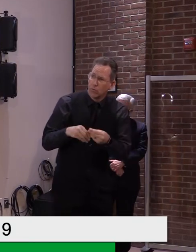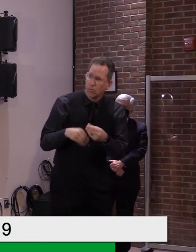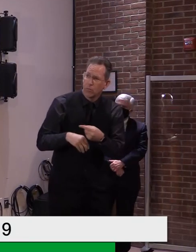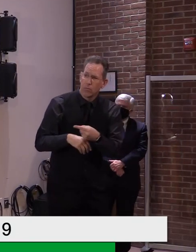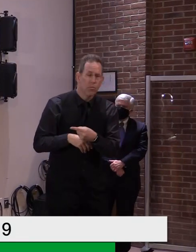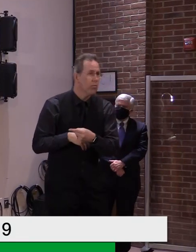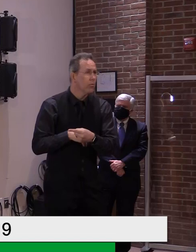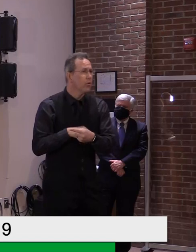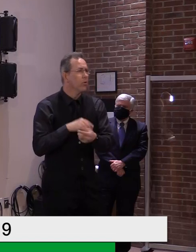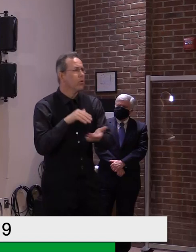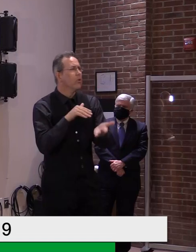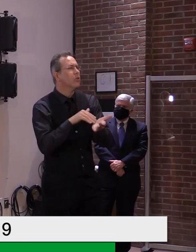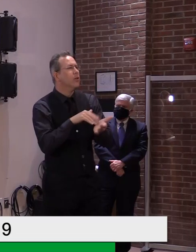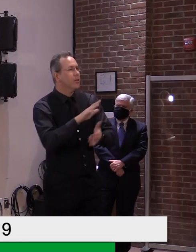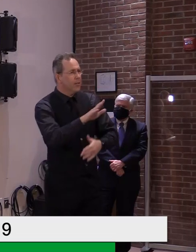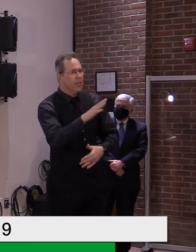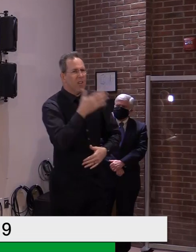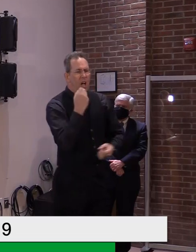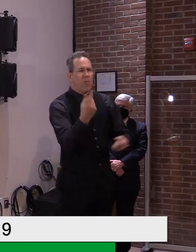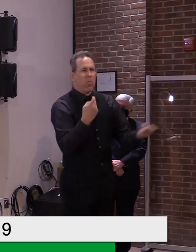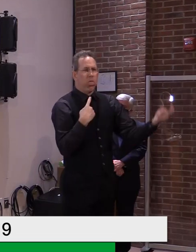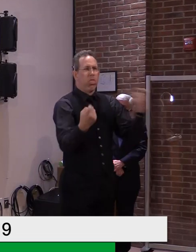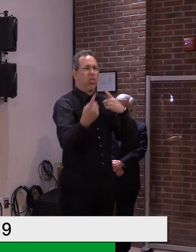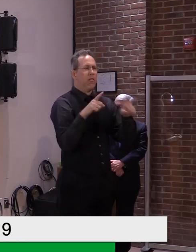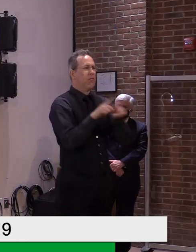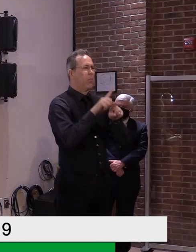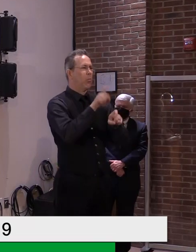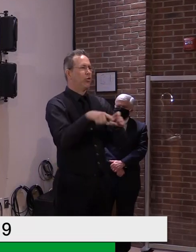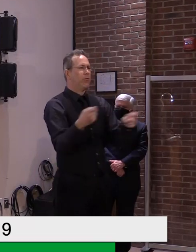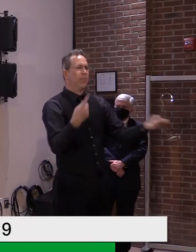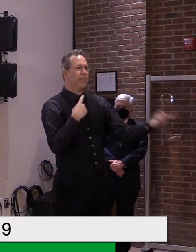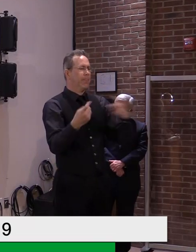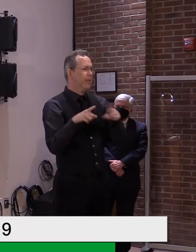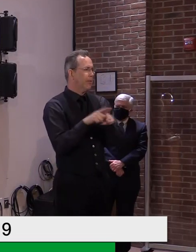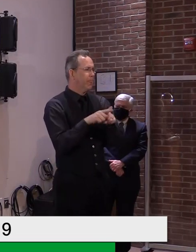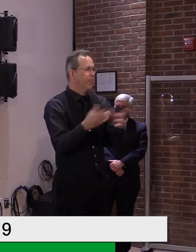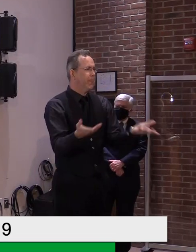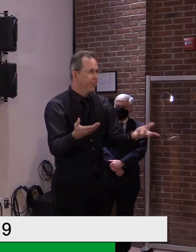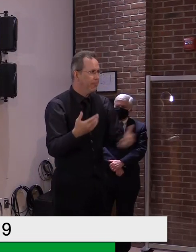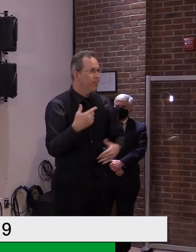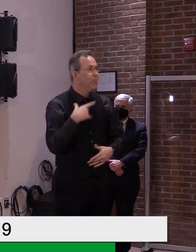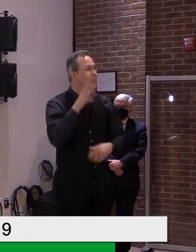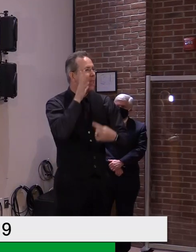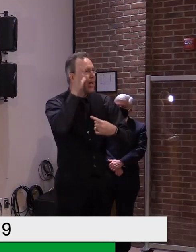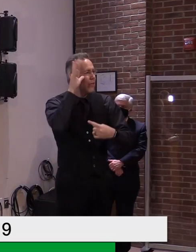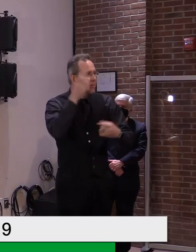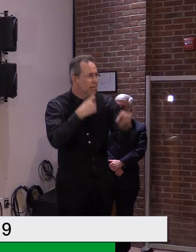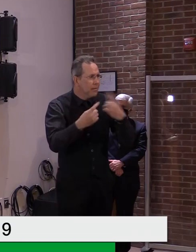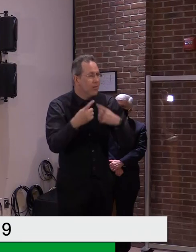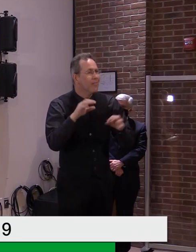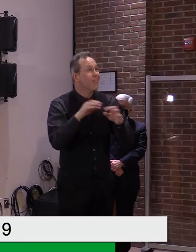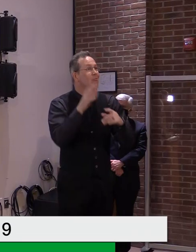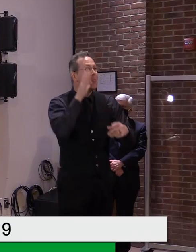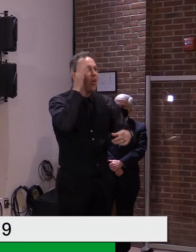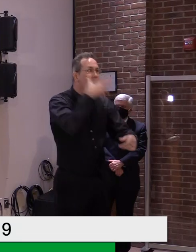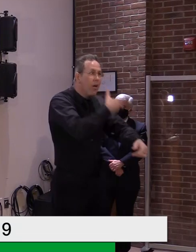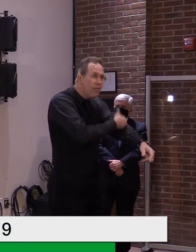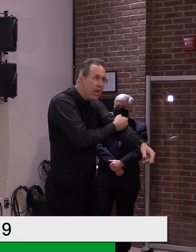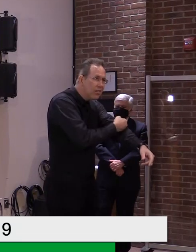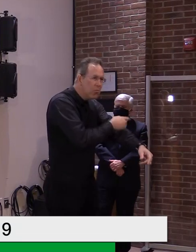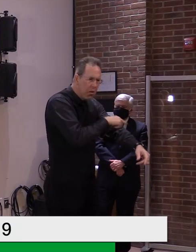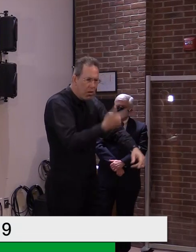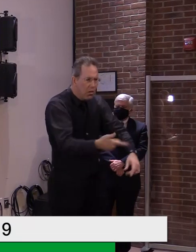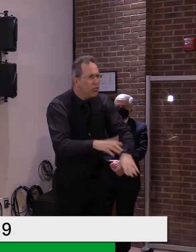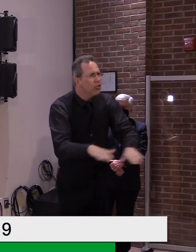Yeah, that question has come up, and that's going to be under discussion in our restart team, actually, because it does have to do